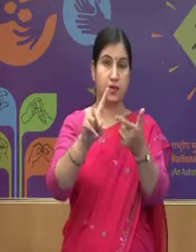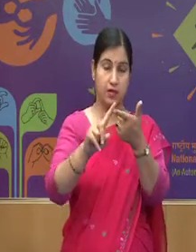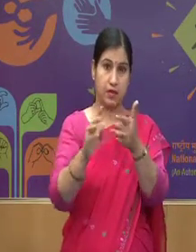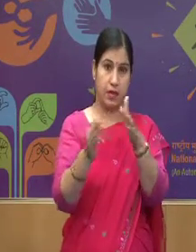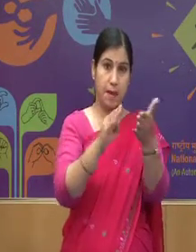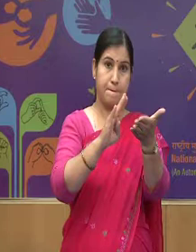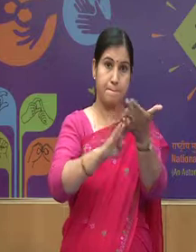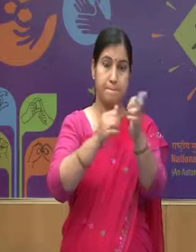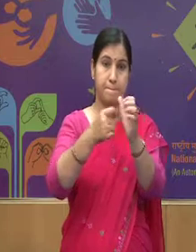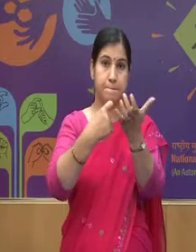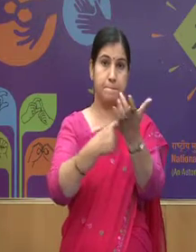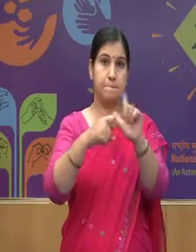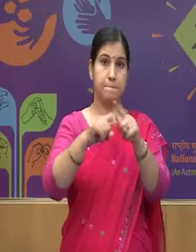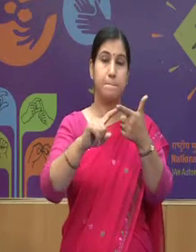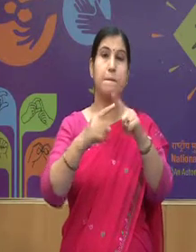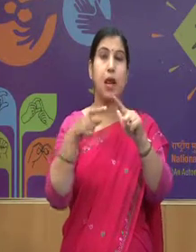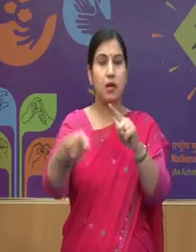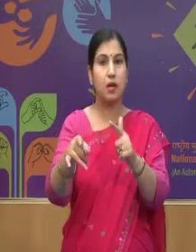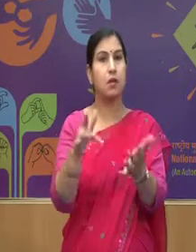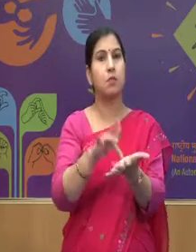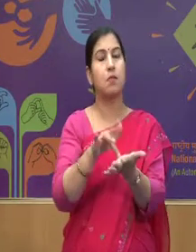This was the capital of Portugal.